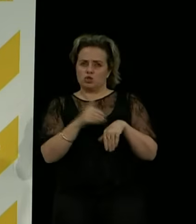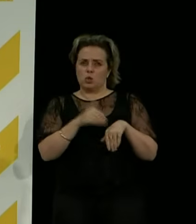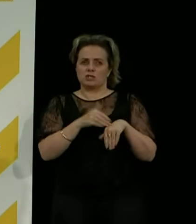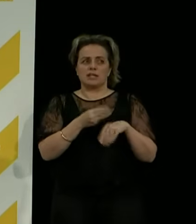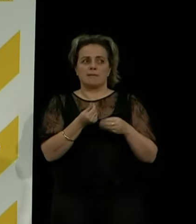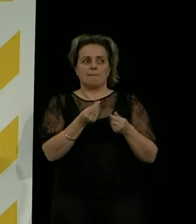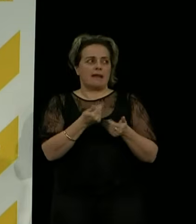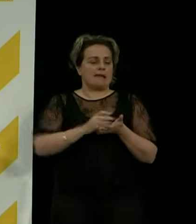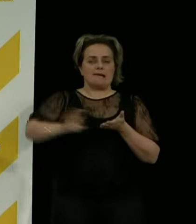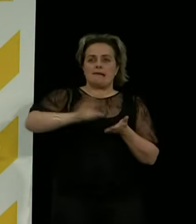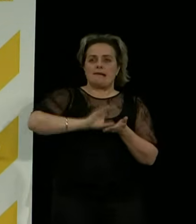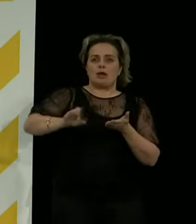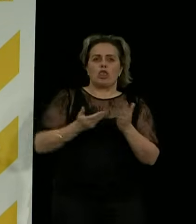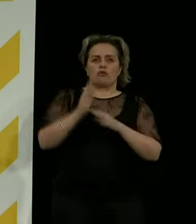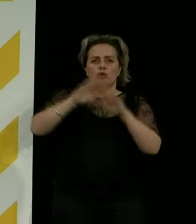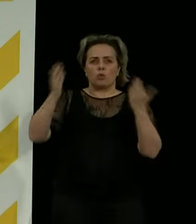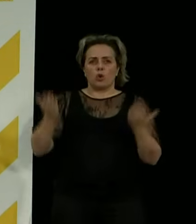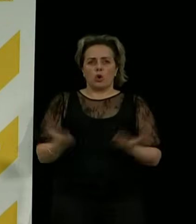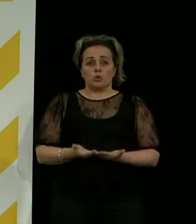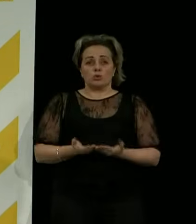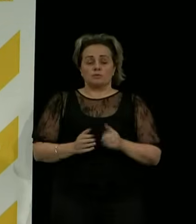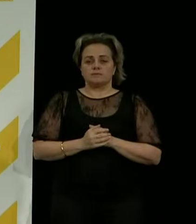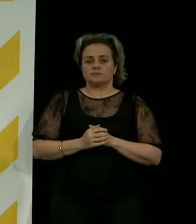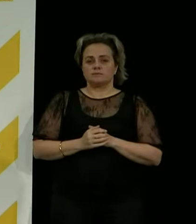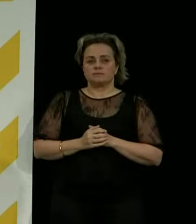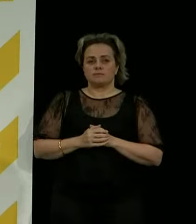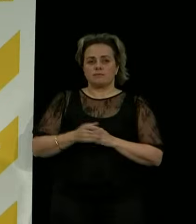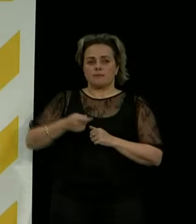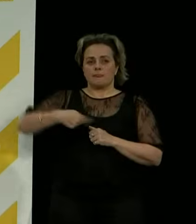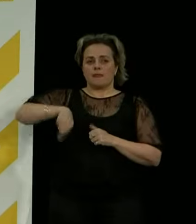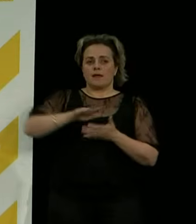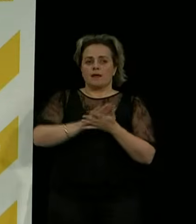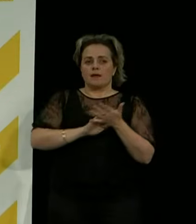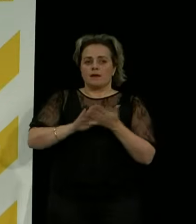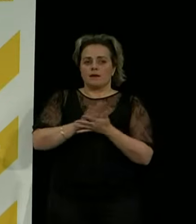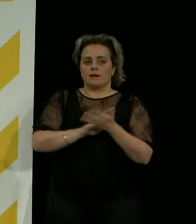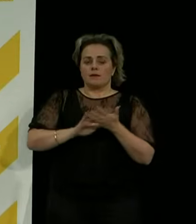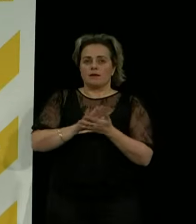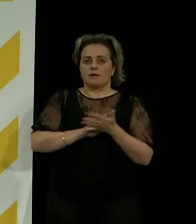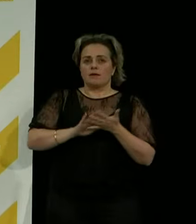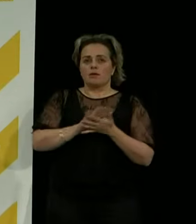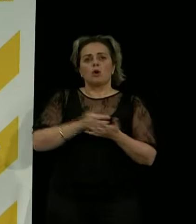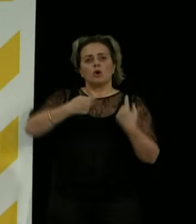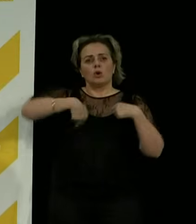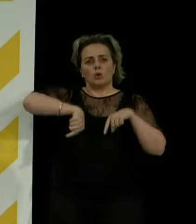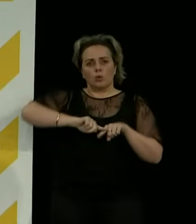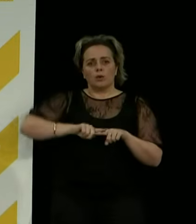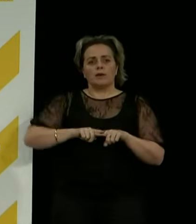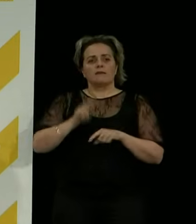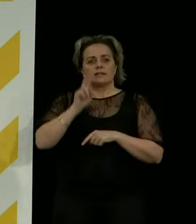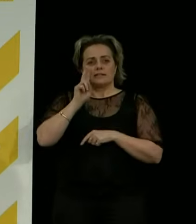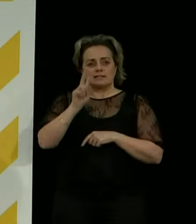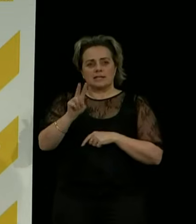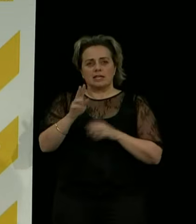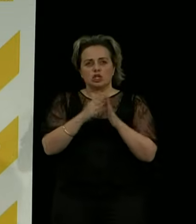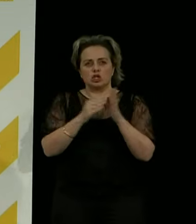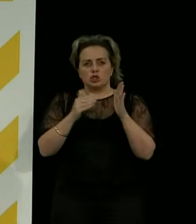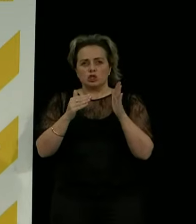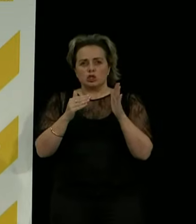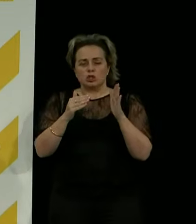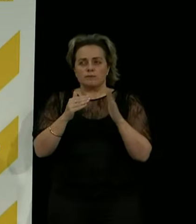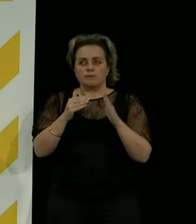made since we've seen some of the revelations of the use of foreign trusts to change up the rules that apply in New Zealand,